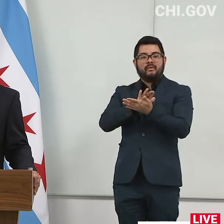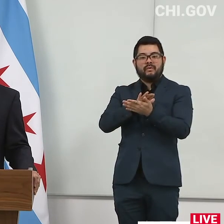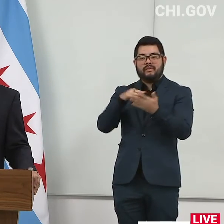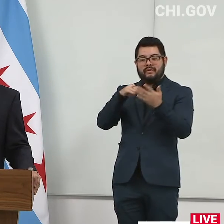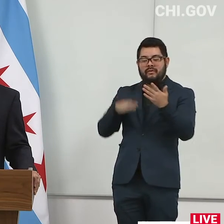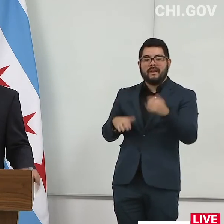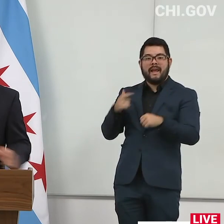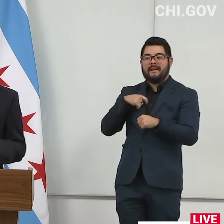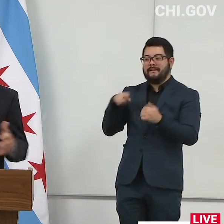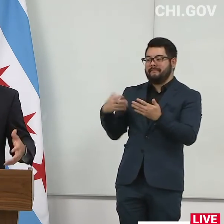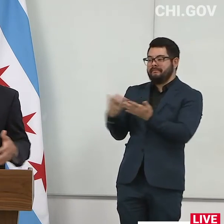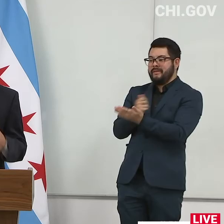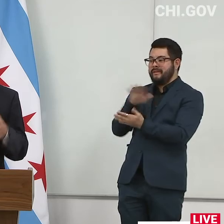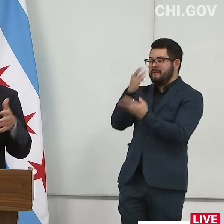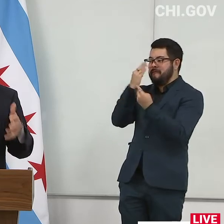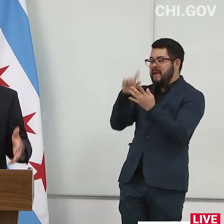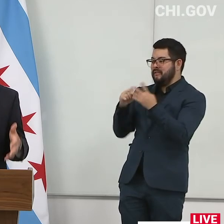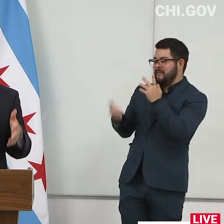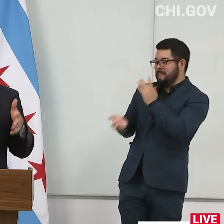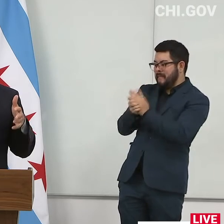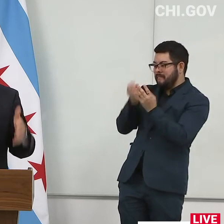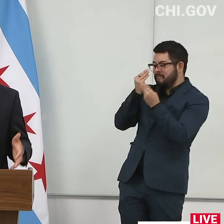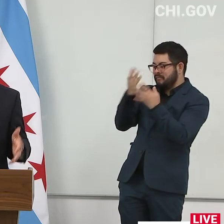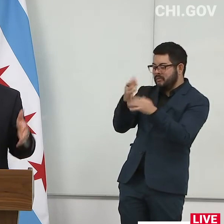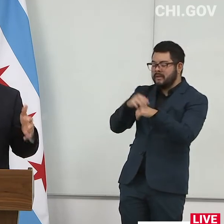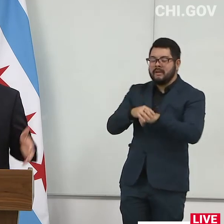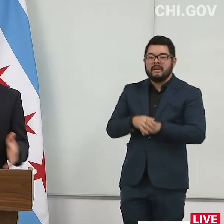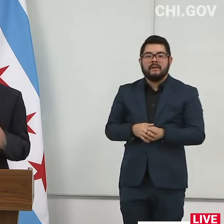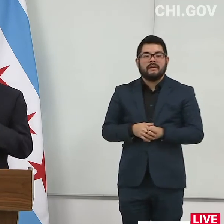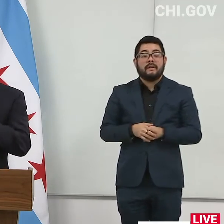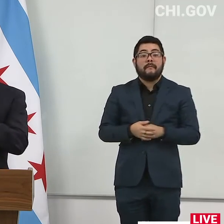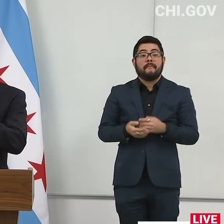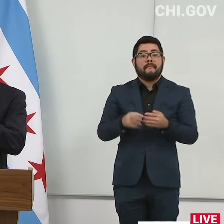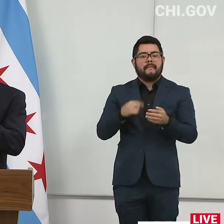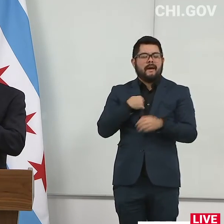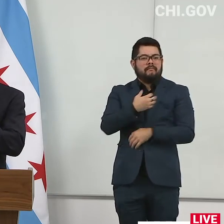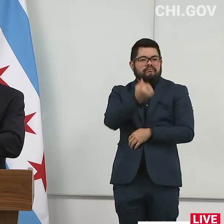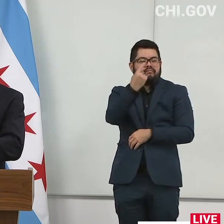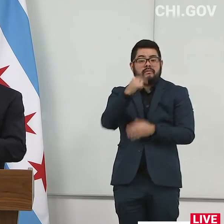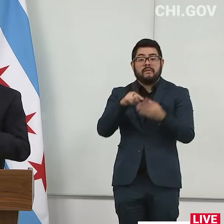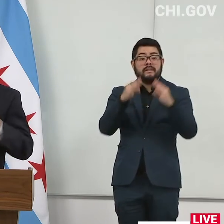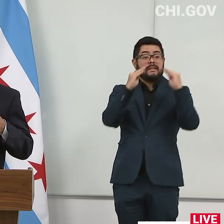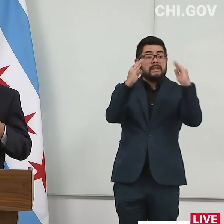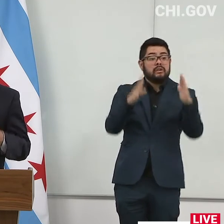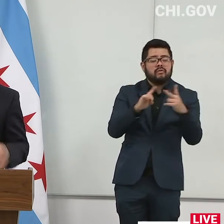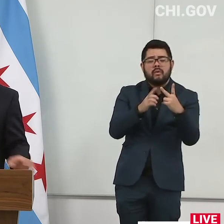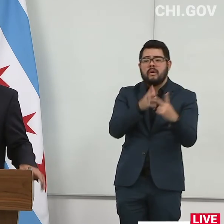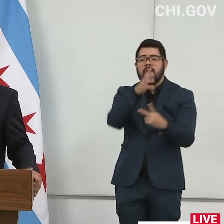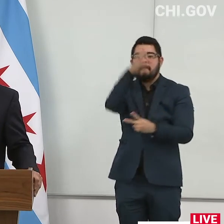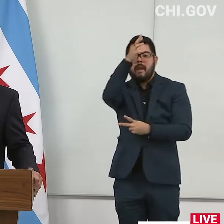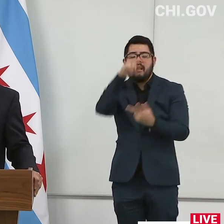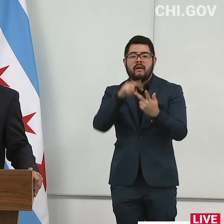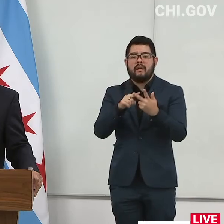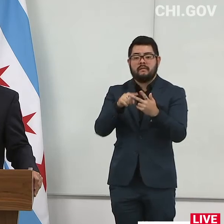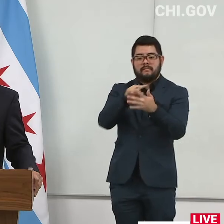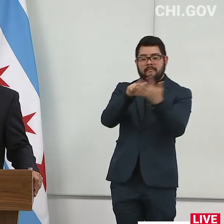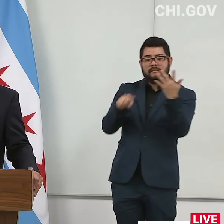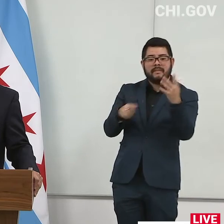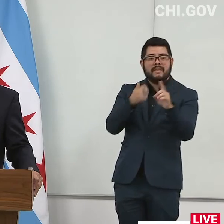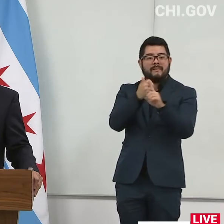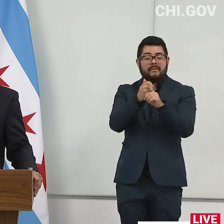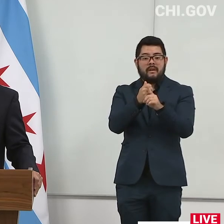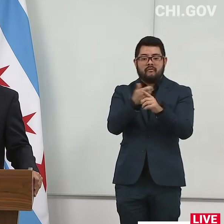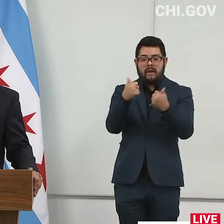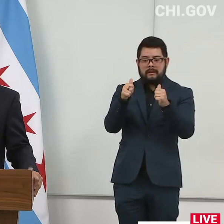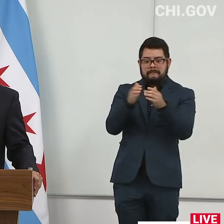The thing that I'm saying is I know that there are teachers and parents and principals that are engaged in making sure that this year